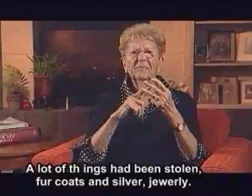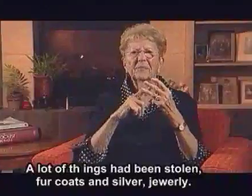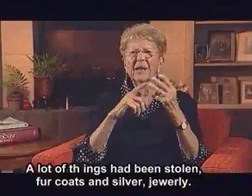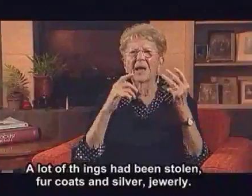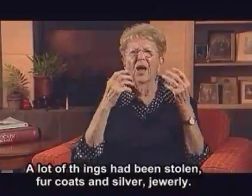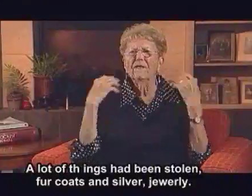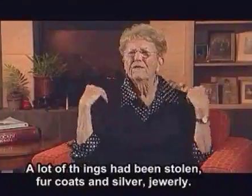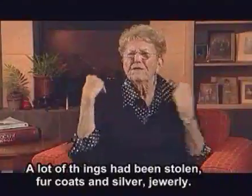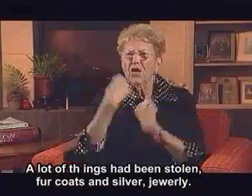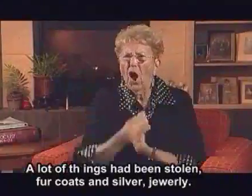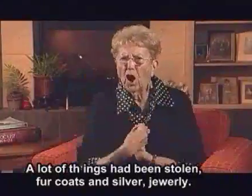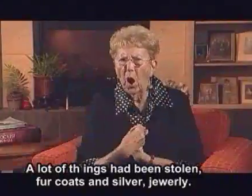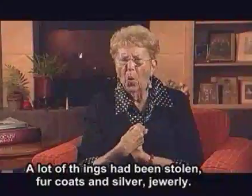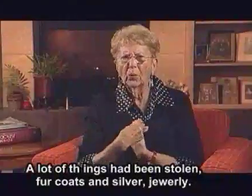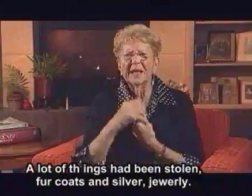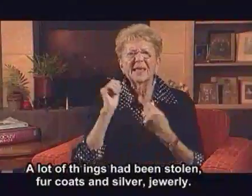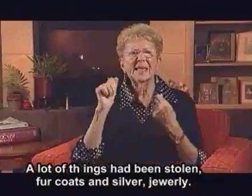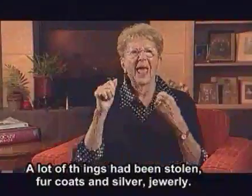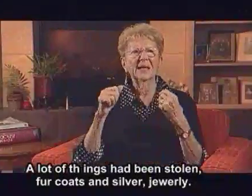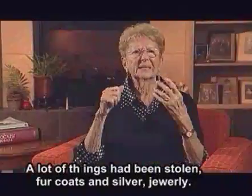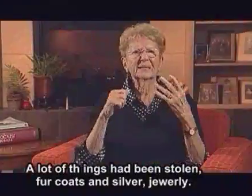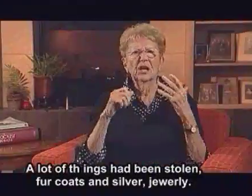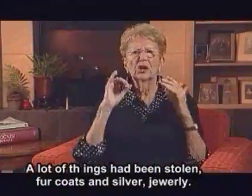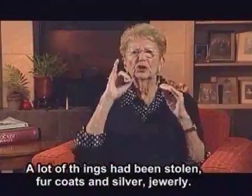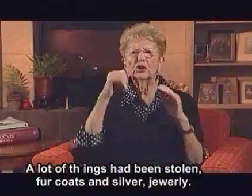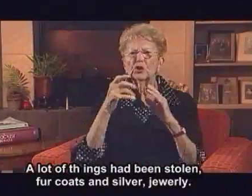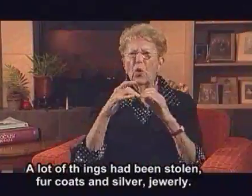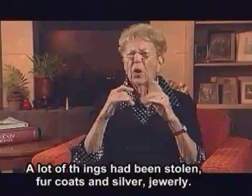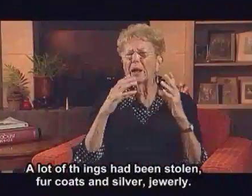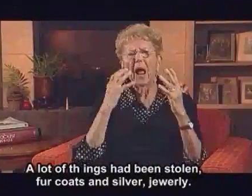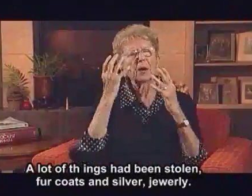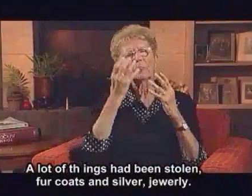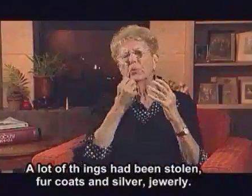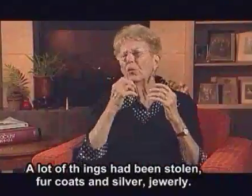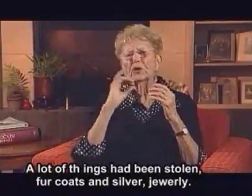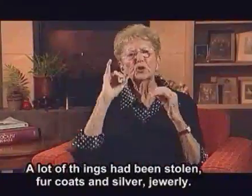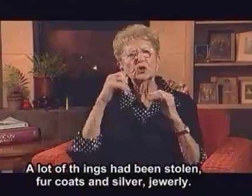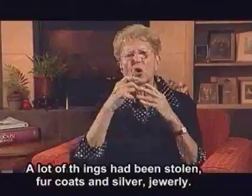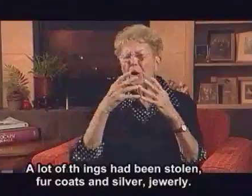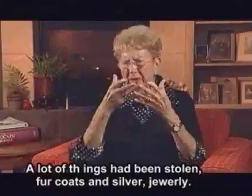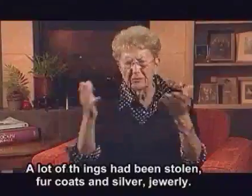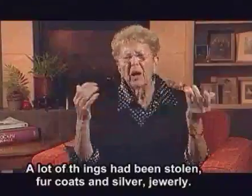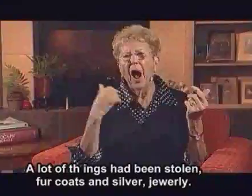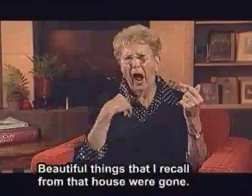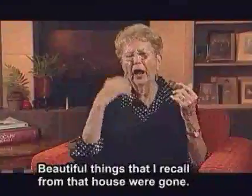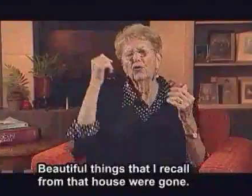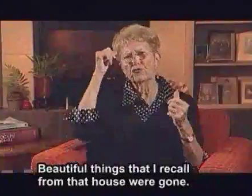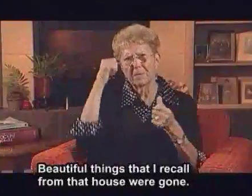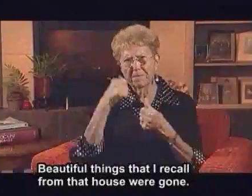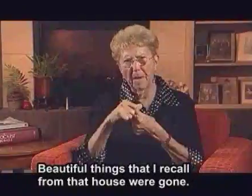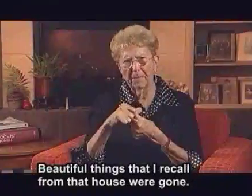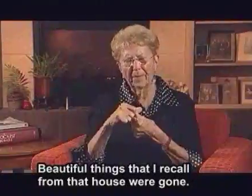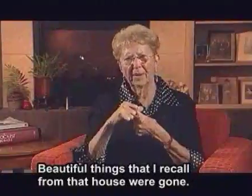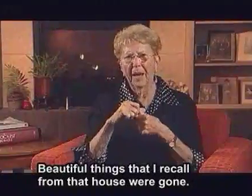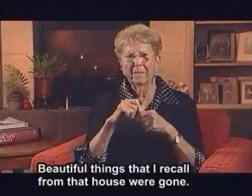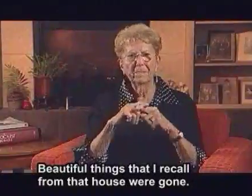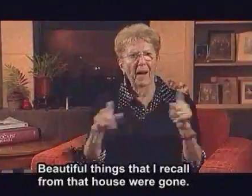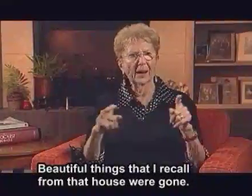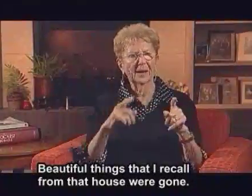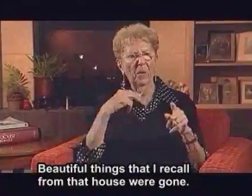A lot of things had been stolen. Fur coats and silver, jewelry, beautiful things that I recall from